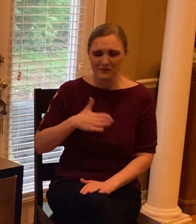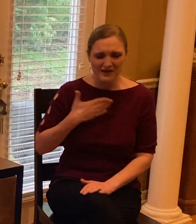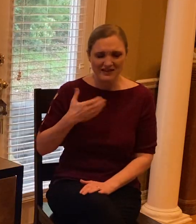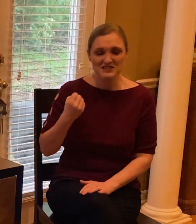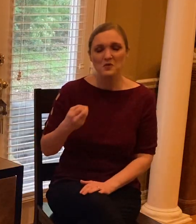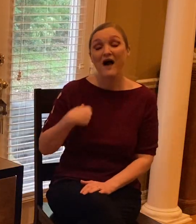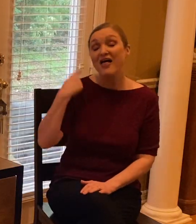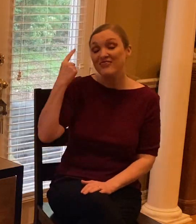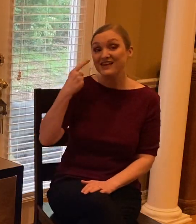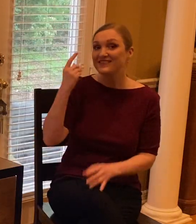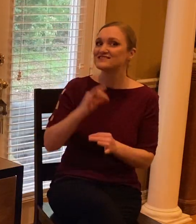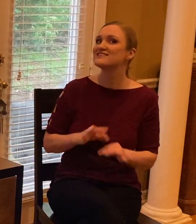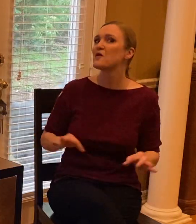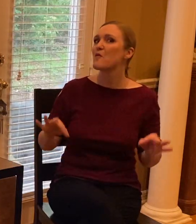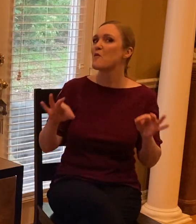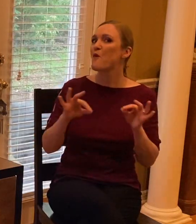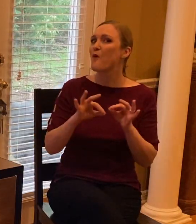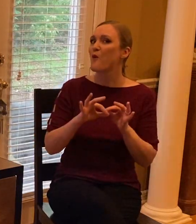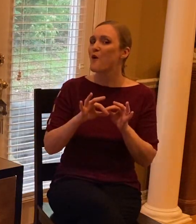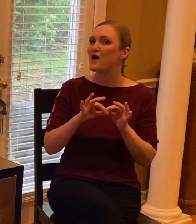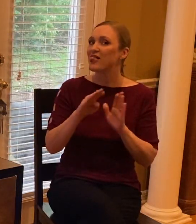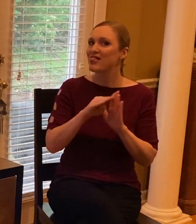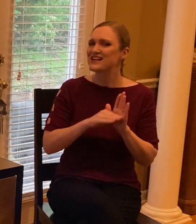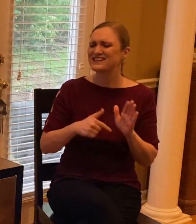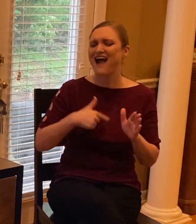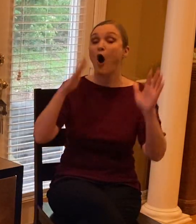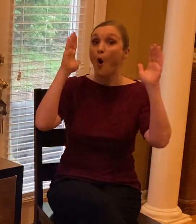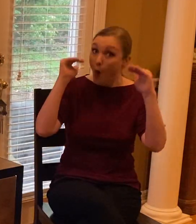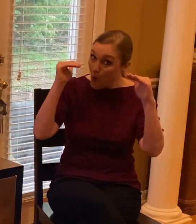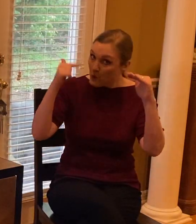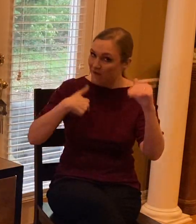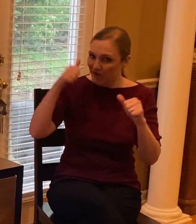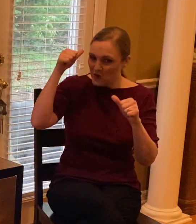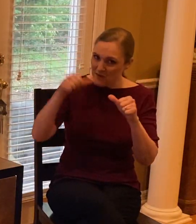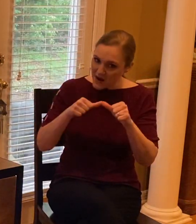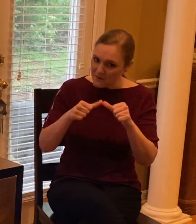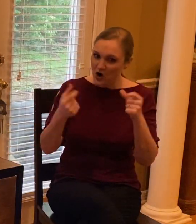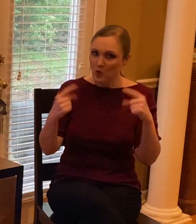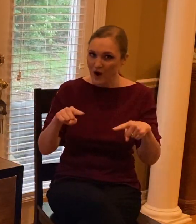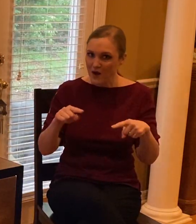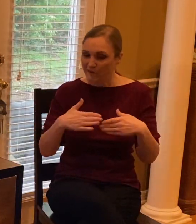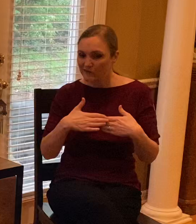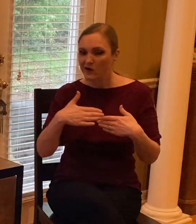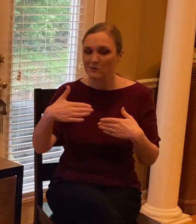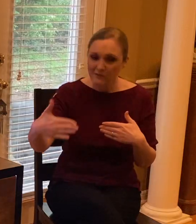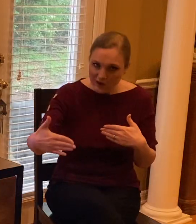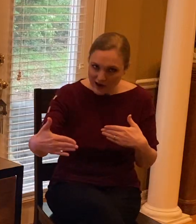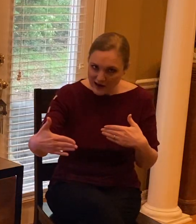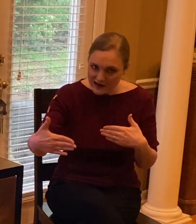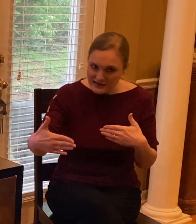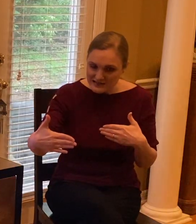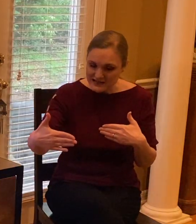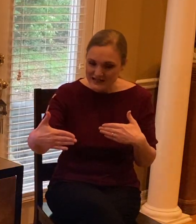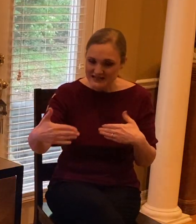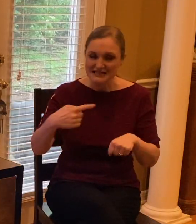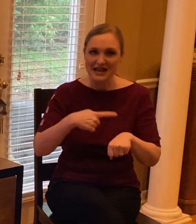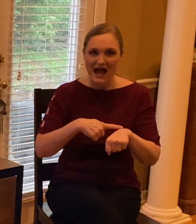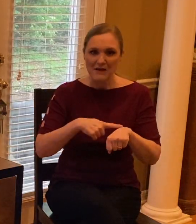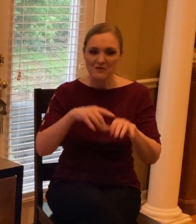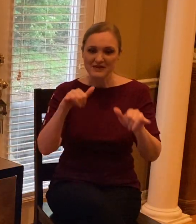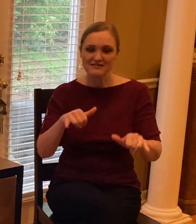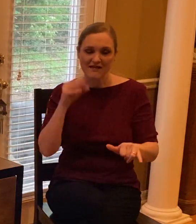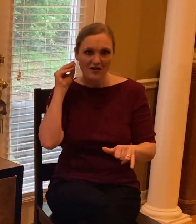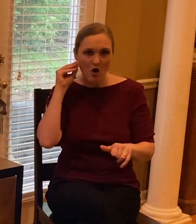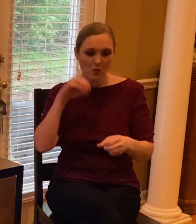And so I think this is an important lesson that I hope I remember when this is, you know, we've moved past this kind of immediate phase of